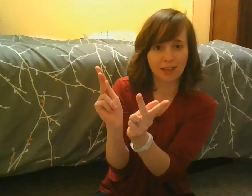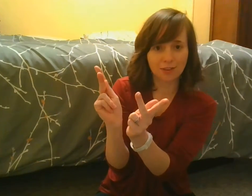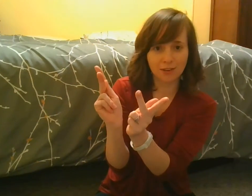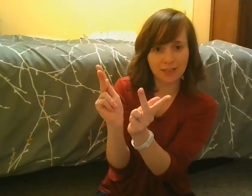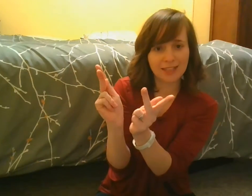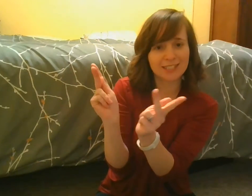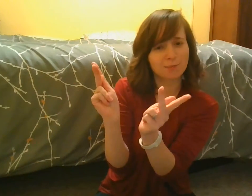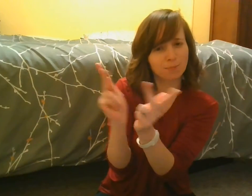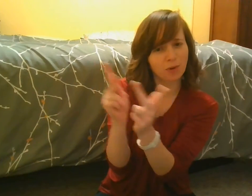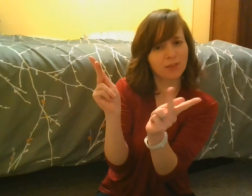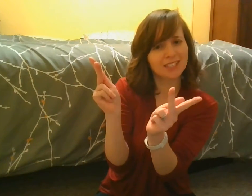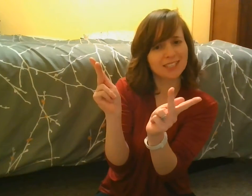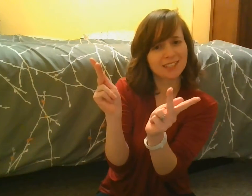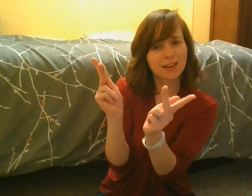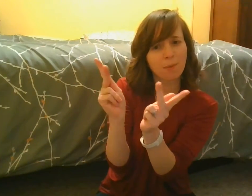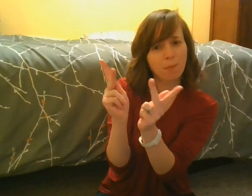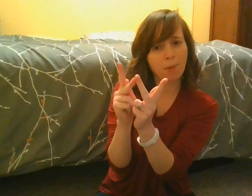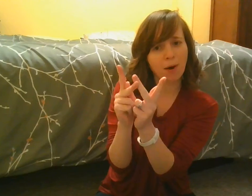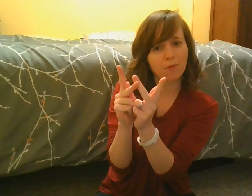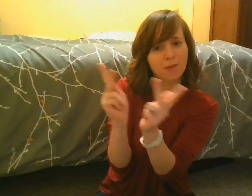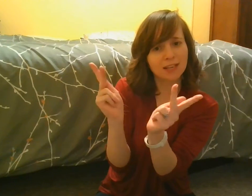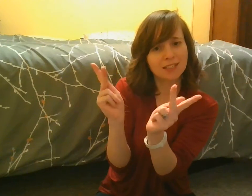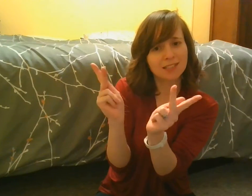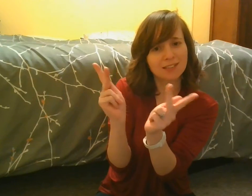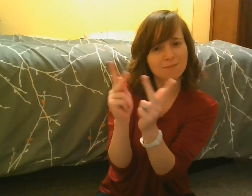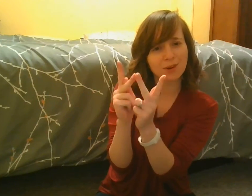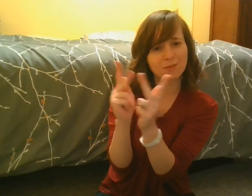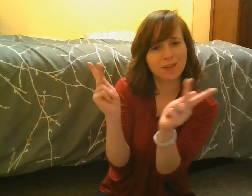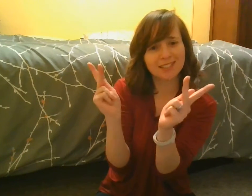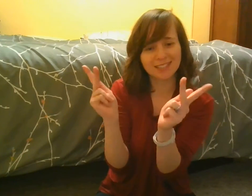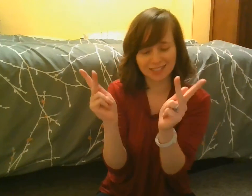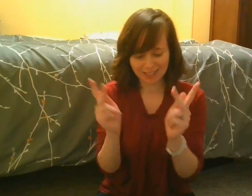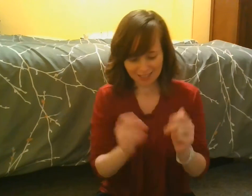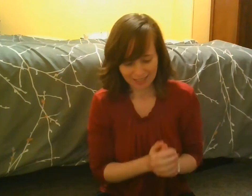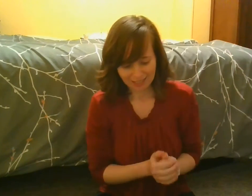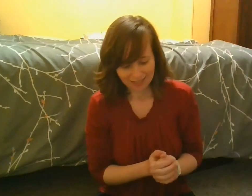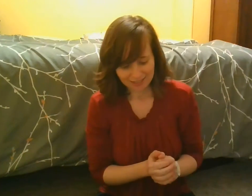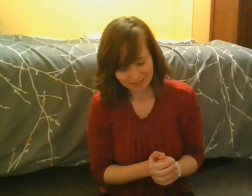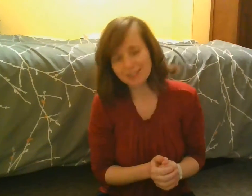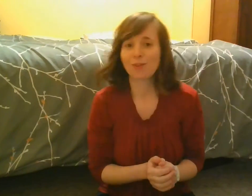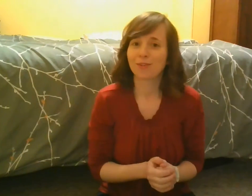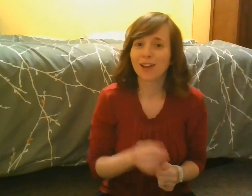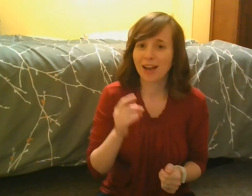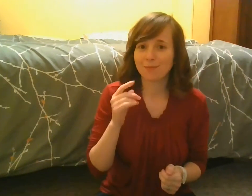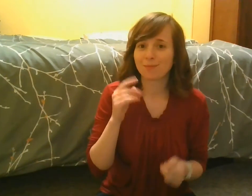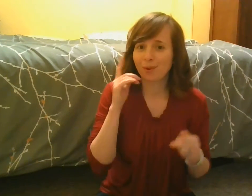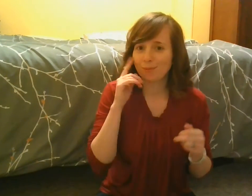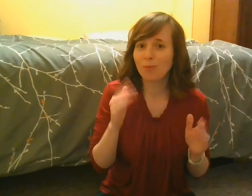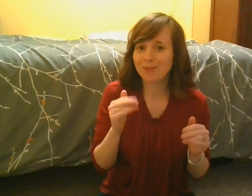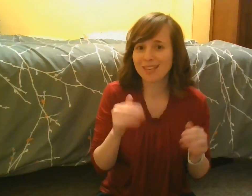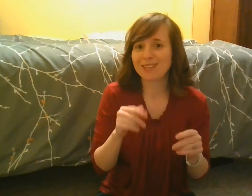together like this. Perfect, perfect, perfect. So I'm hoping that